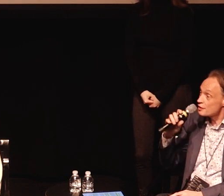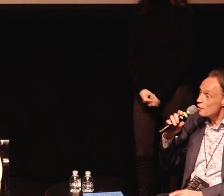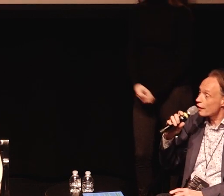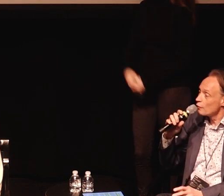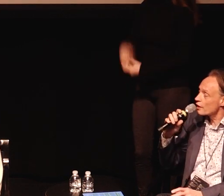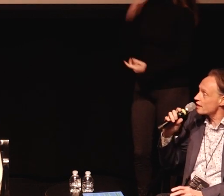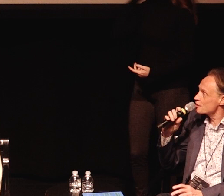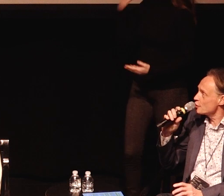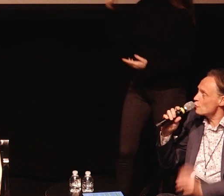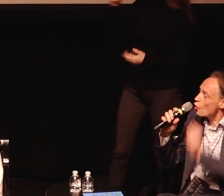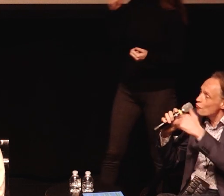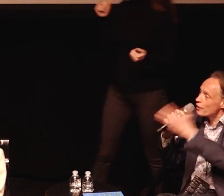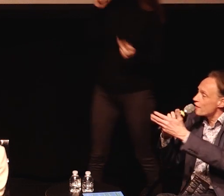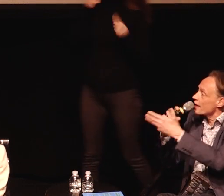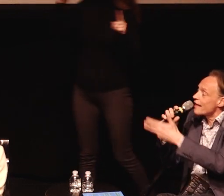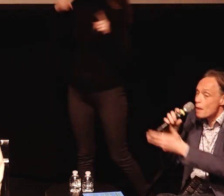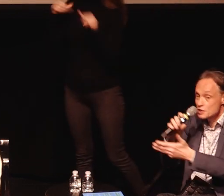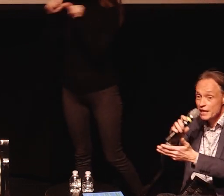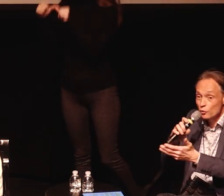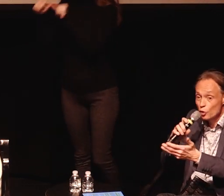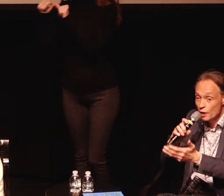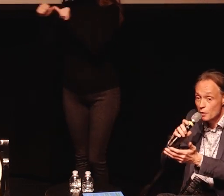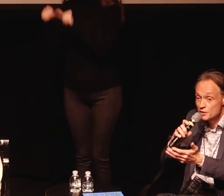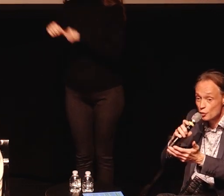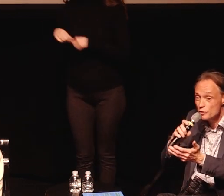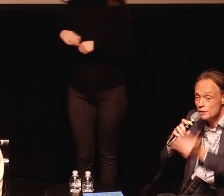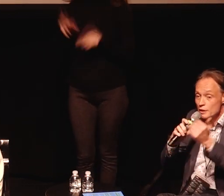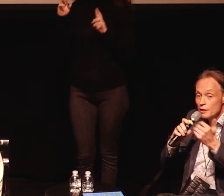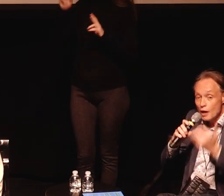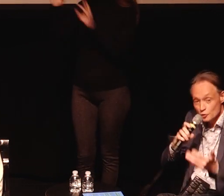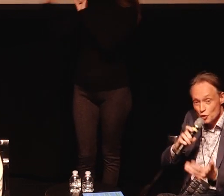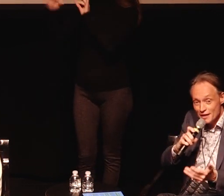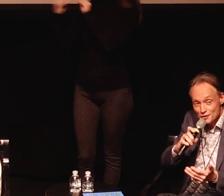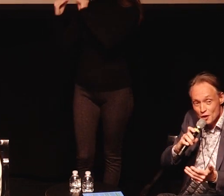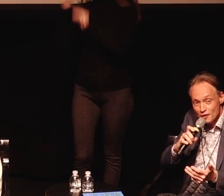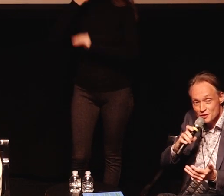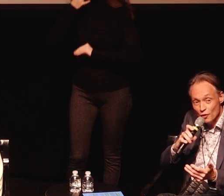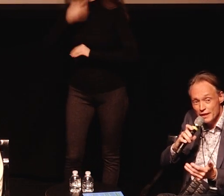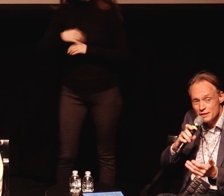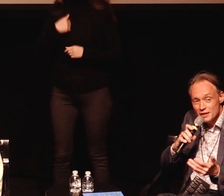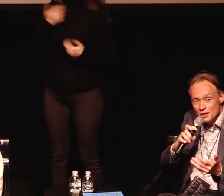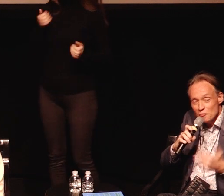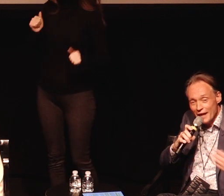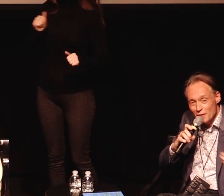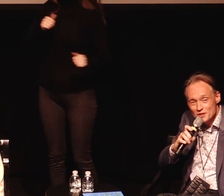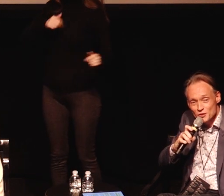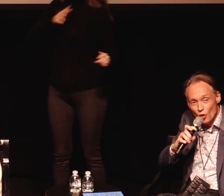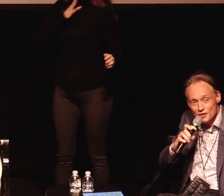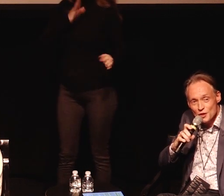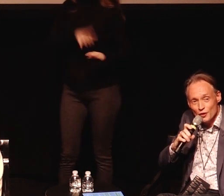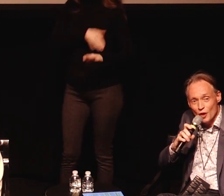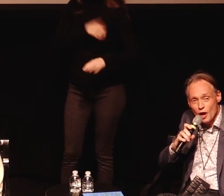We'll continue? Okay, we're gonna continue. Hopefully that captioning will come up soon. I'll try to talk slowly. My name